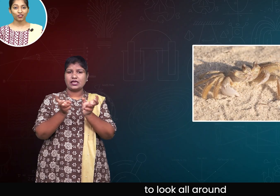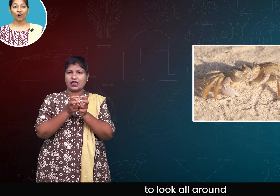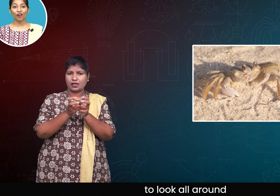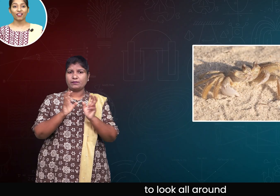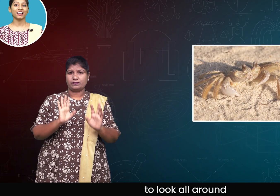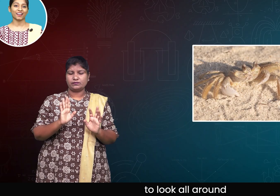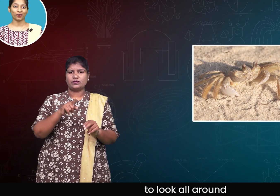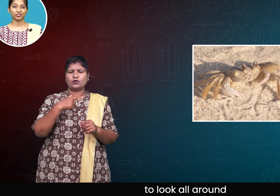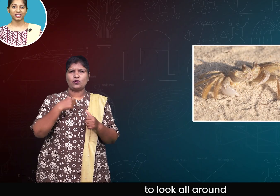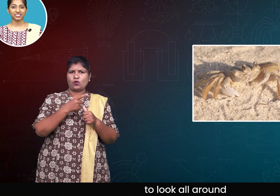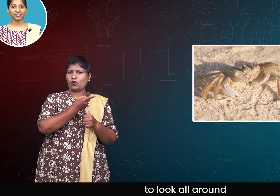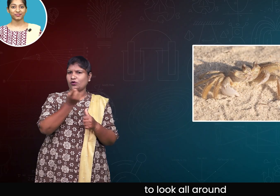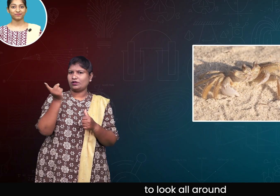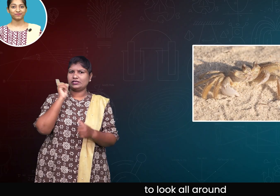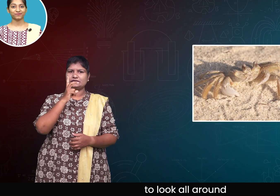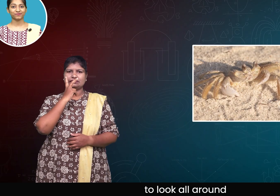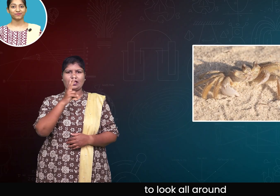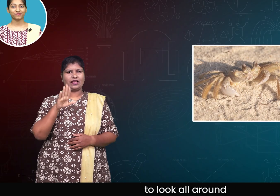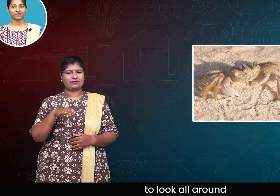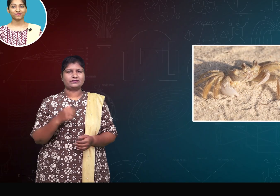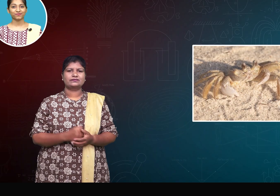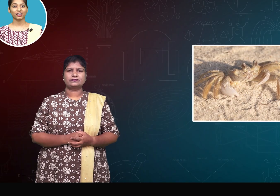look all around.